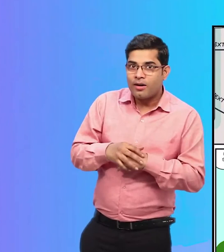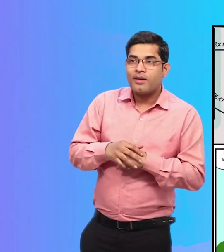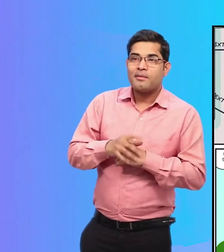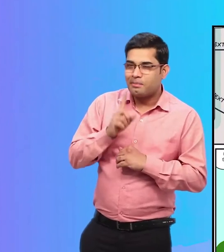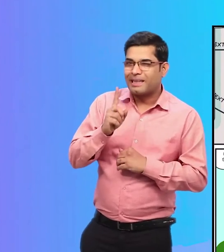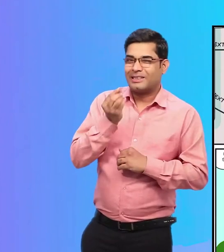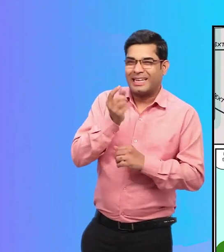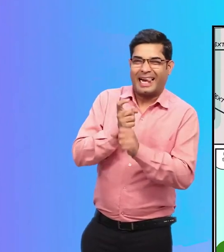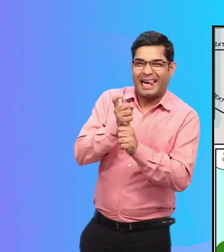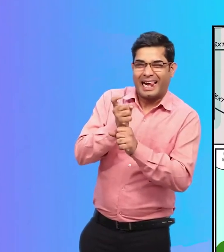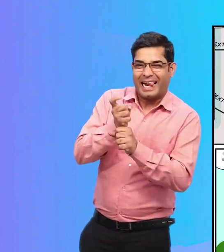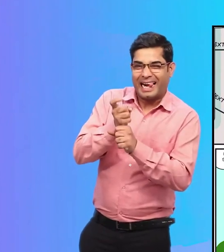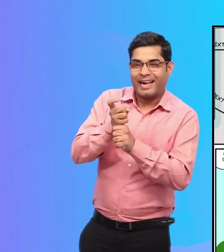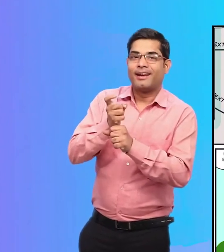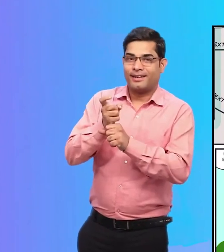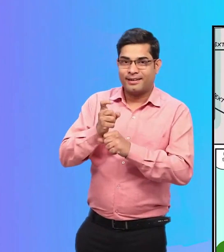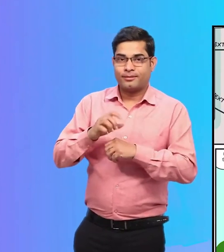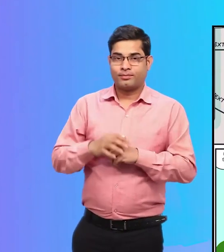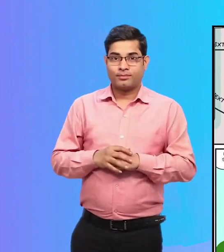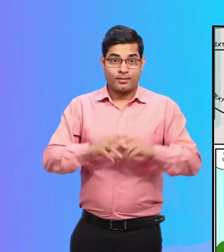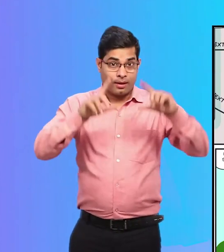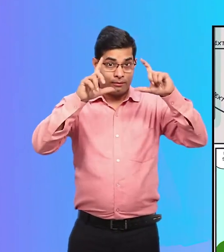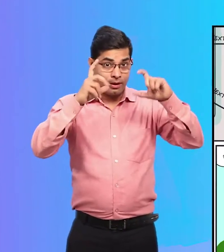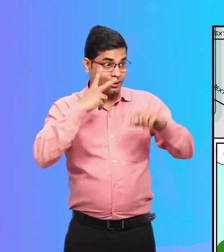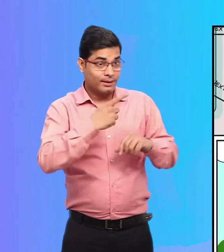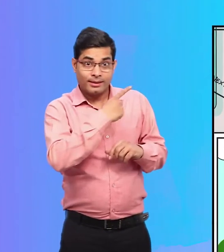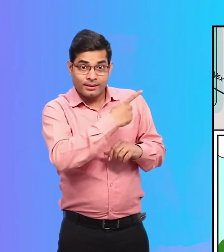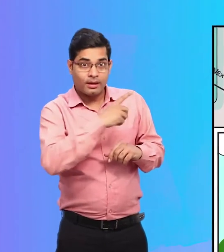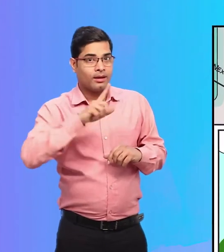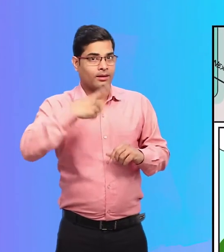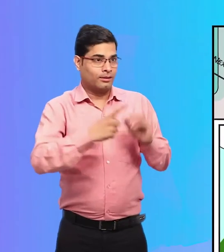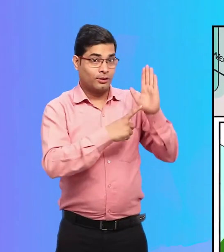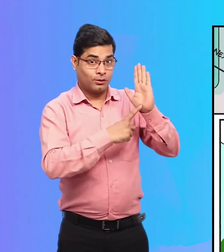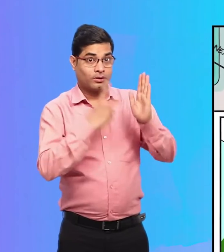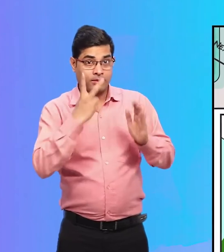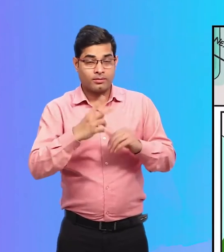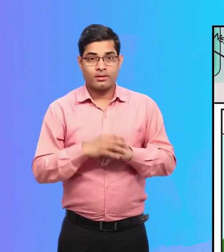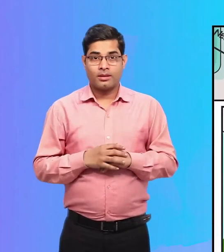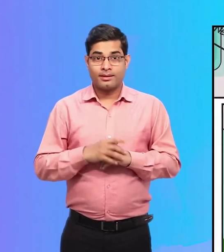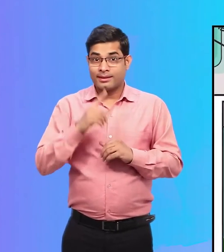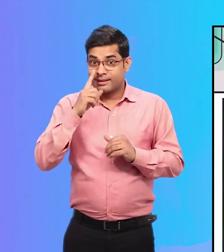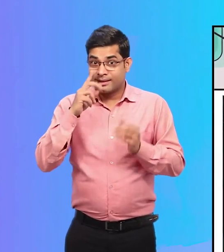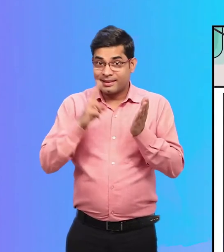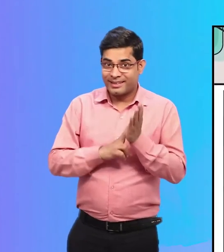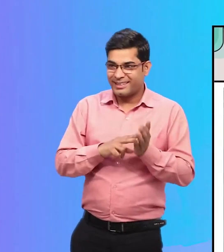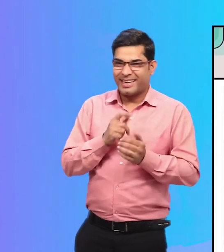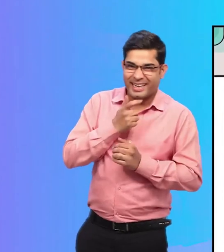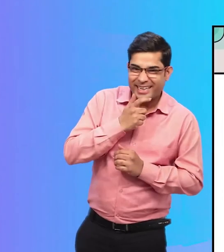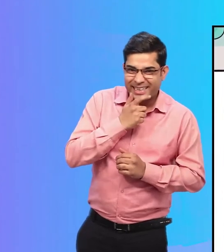but choose to tease him a bit. In the next picture, Neeti is shown